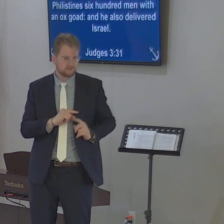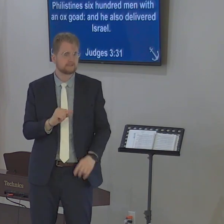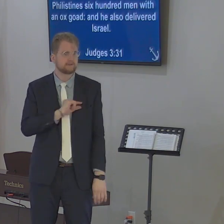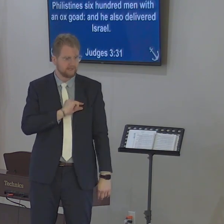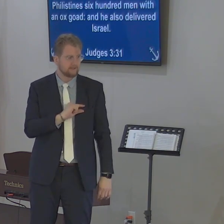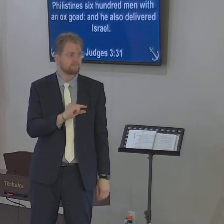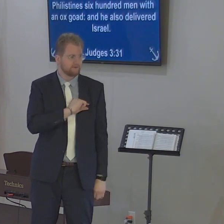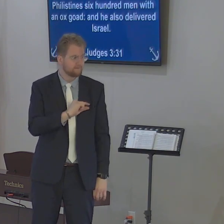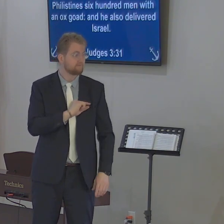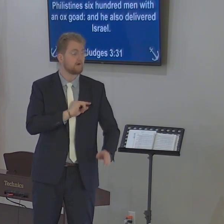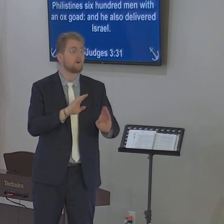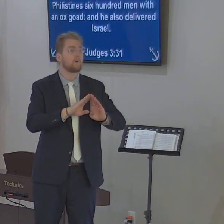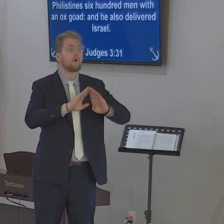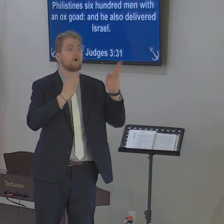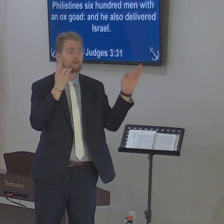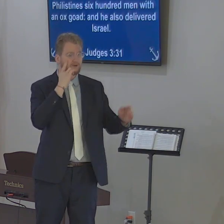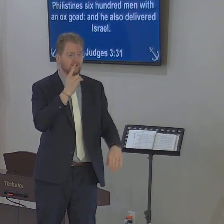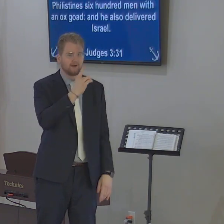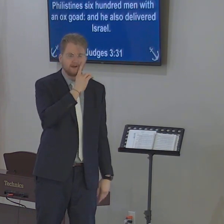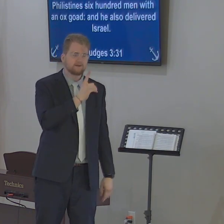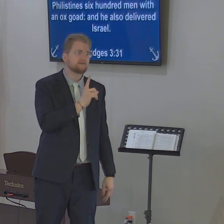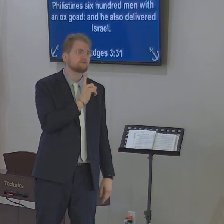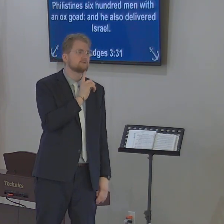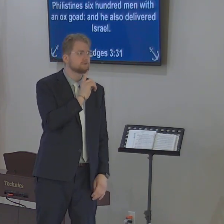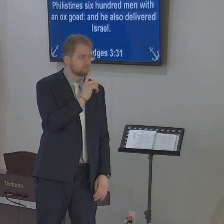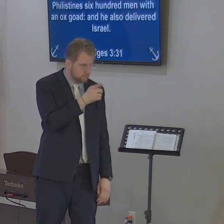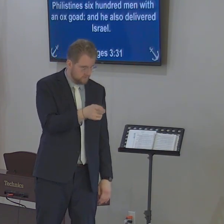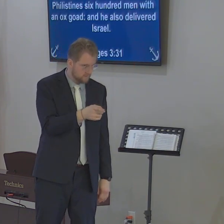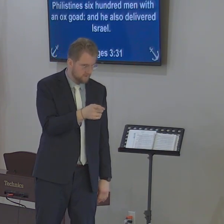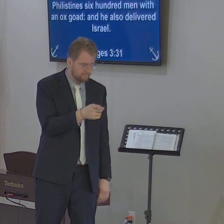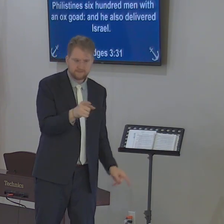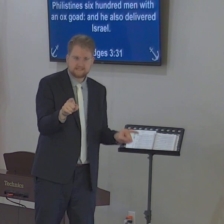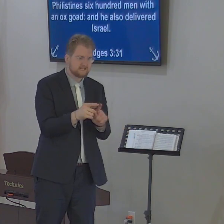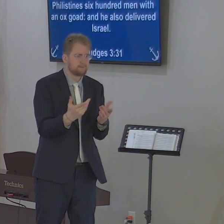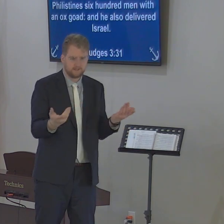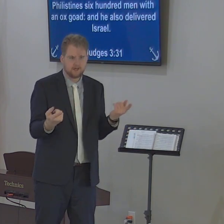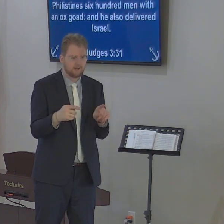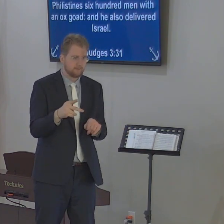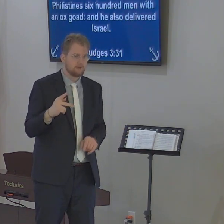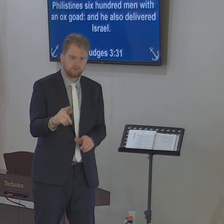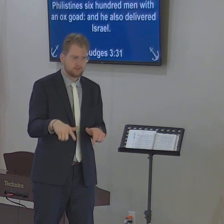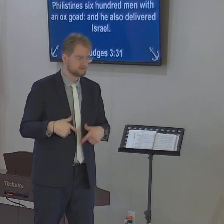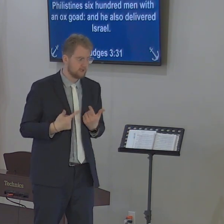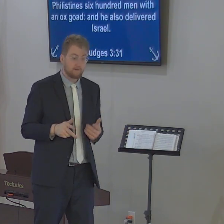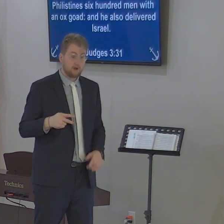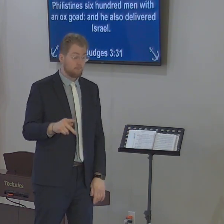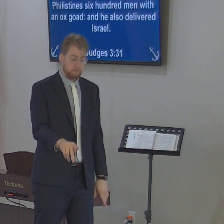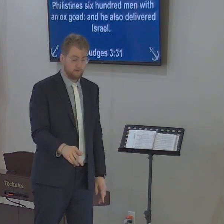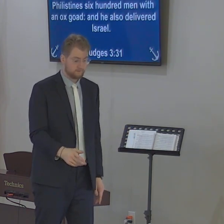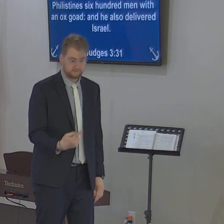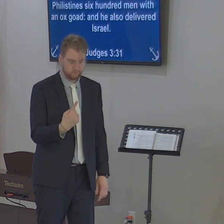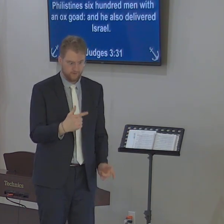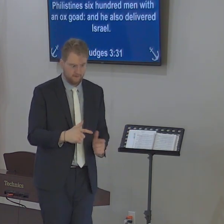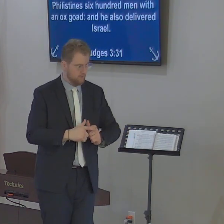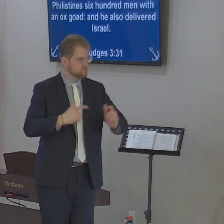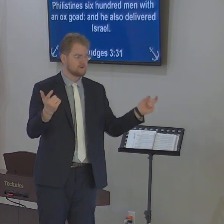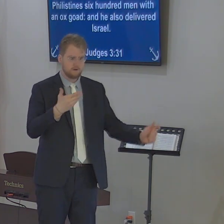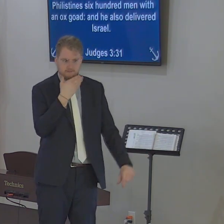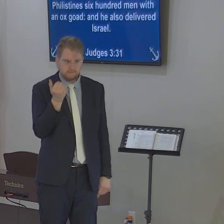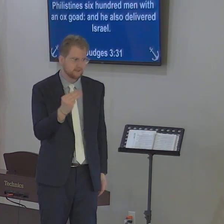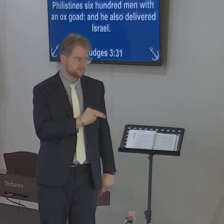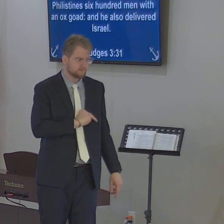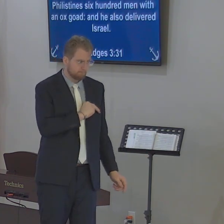the truth. It's the exact same thing that happened in Paul's life. Yes, Paul is one of the greatest missionaries. Paul is, some of us would say,